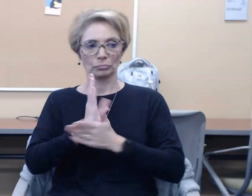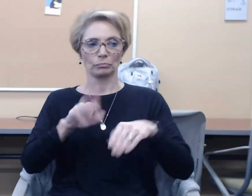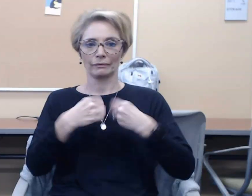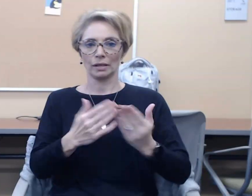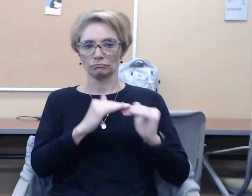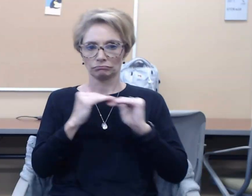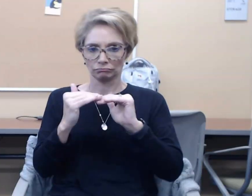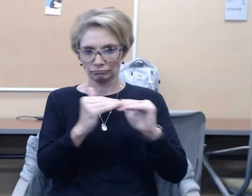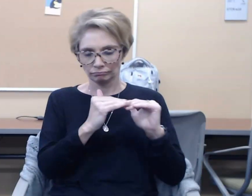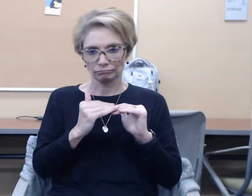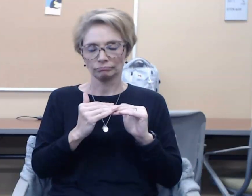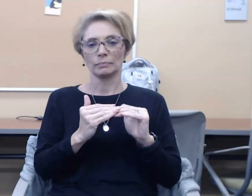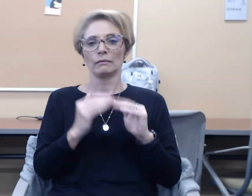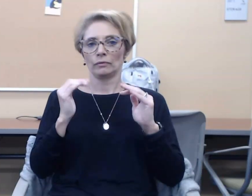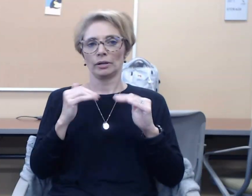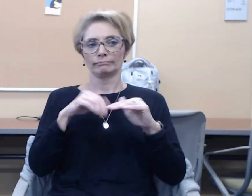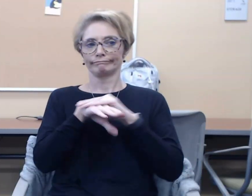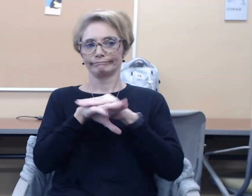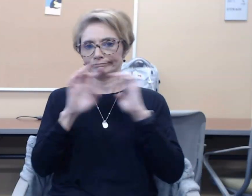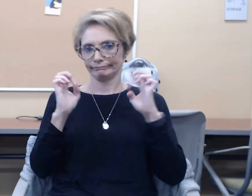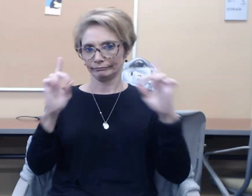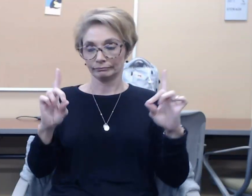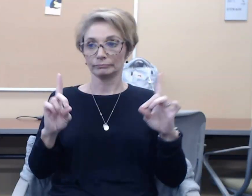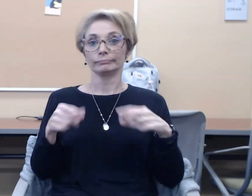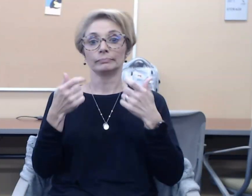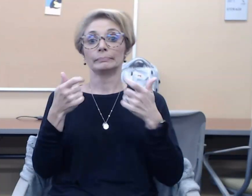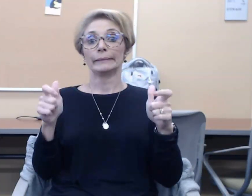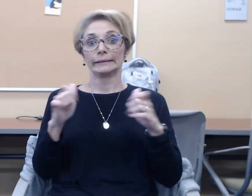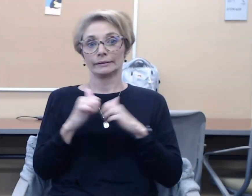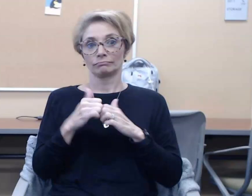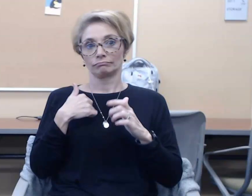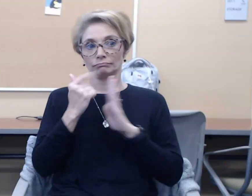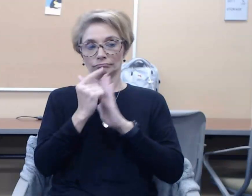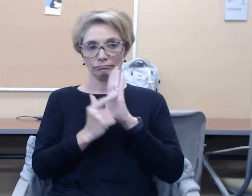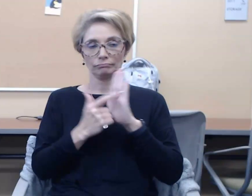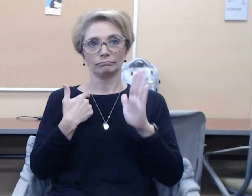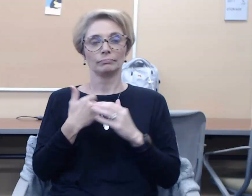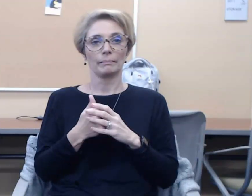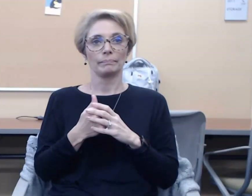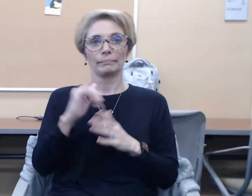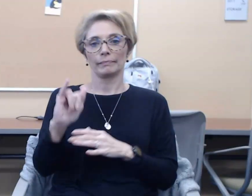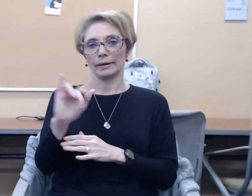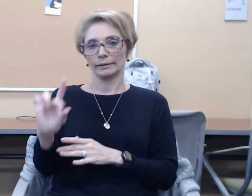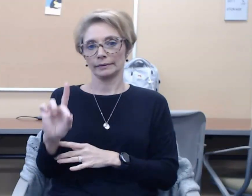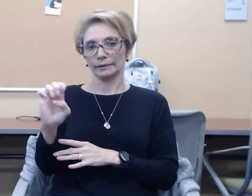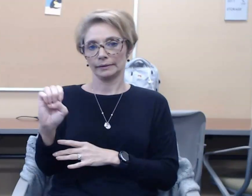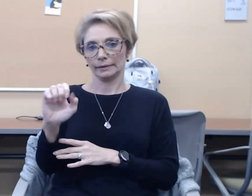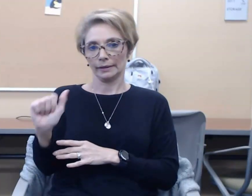Arguably the most impactful one in the United States is the Individuals with Disabilities Education Act of 1990,